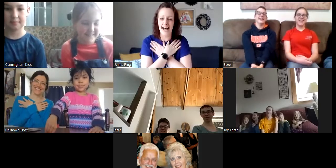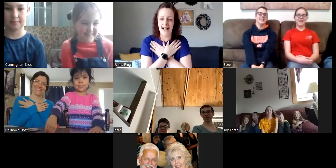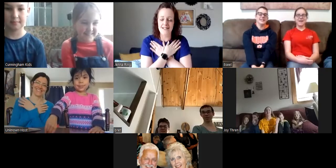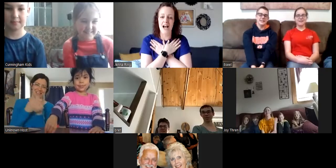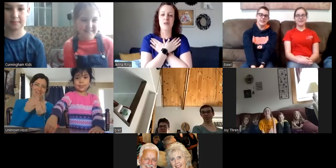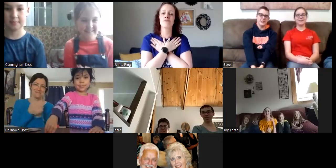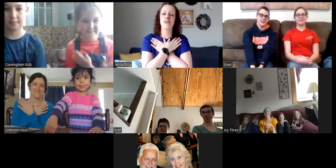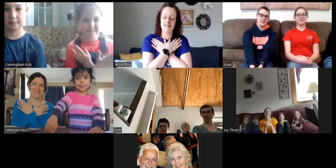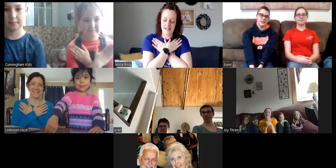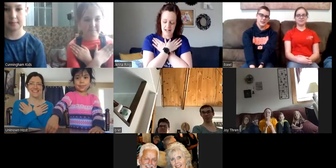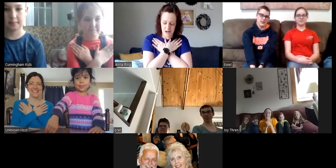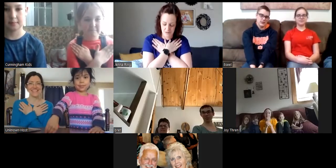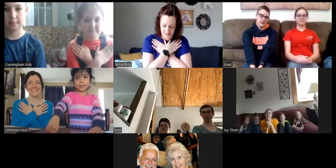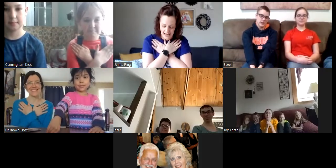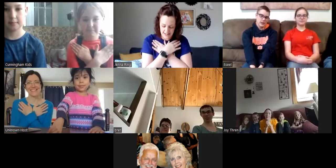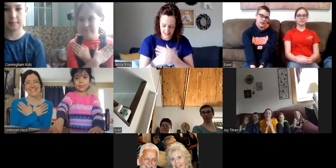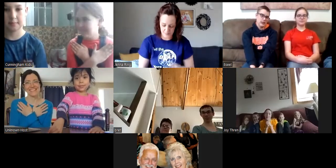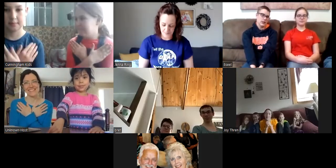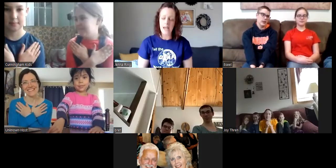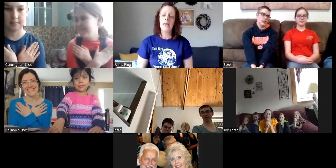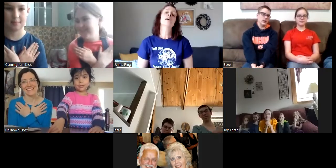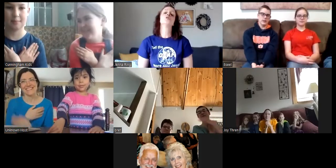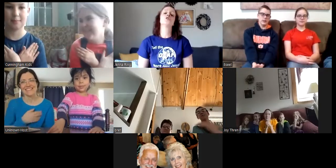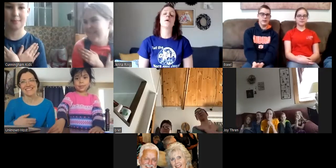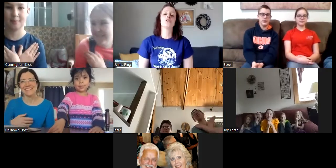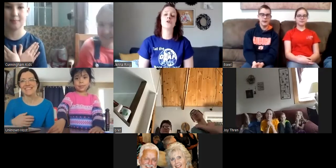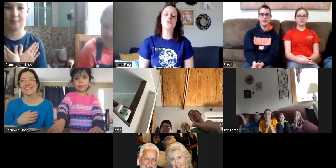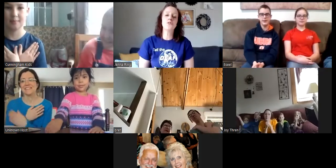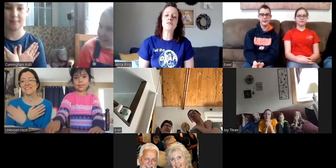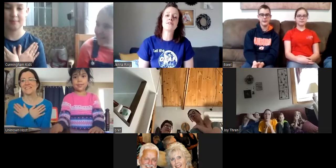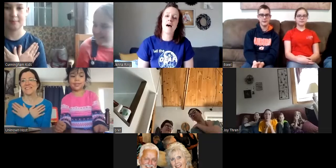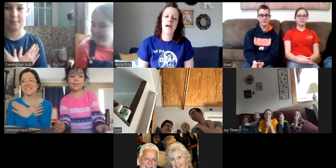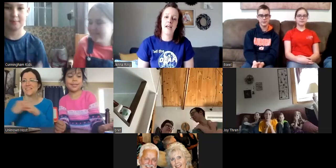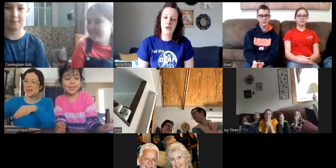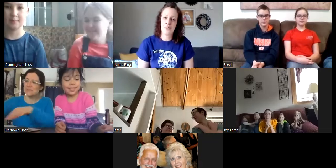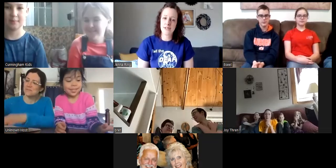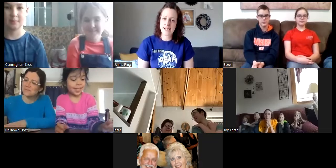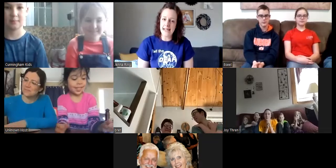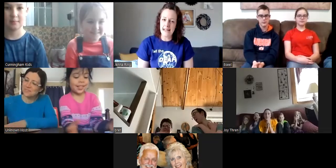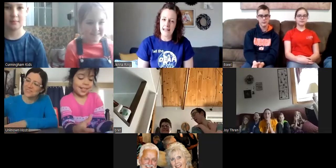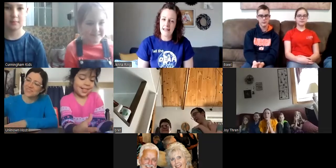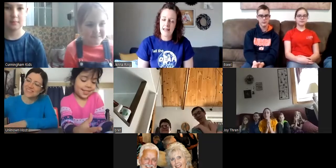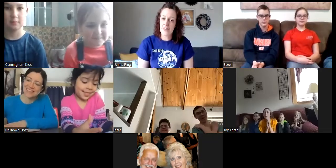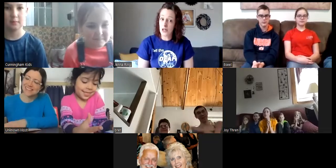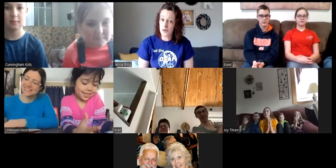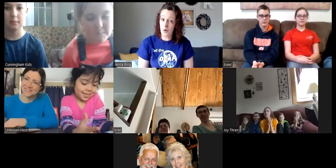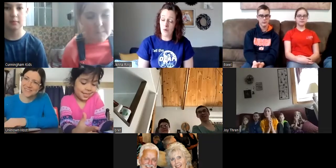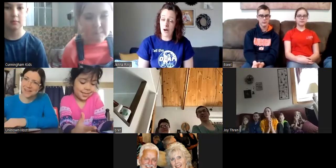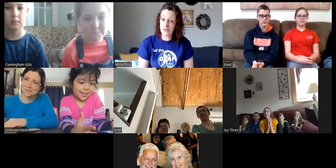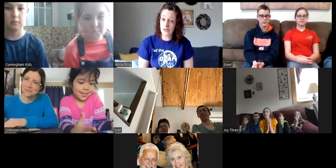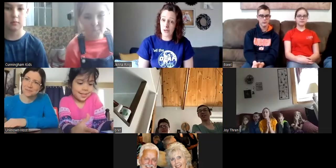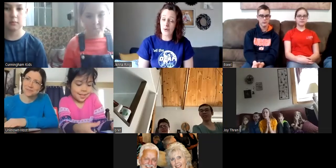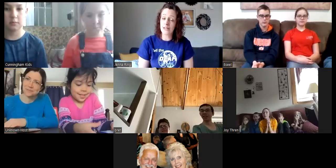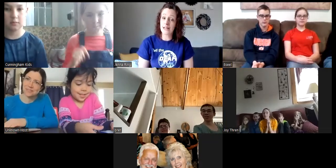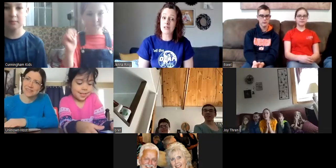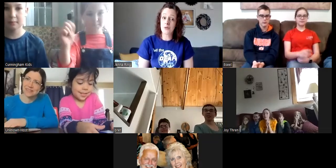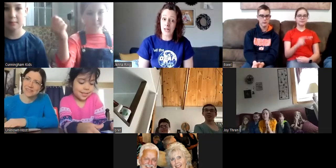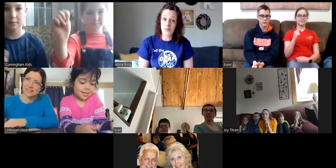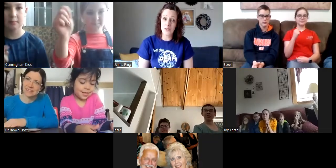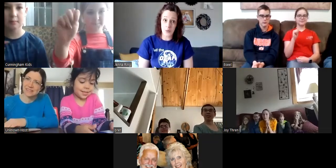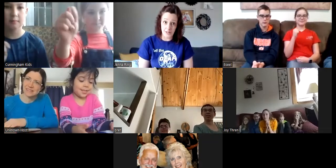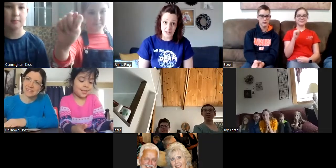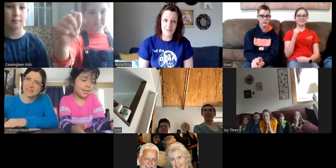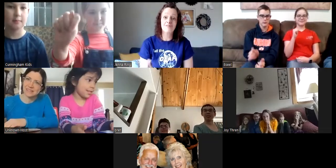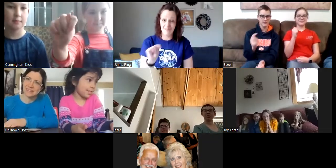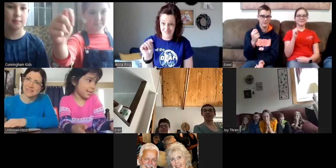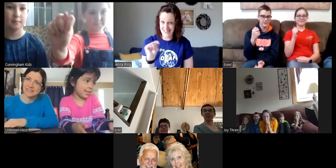for relax. I'm resting, I'm relaxing. So I showed you the sign with T that you don't want to do unless you